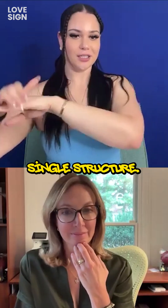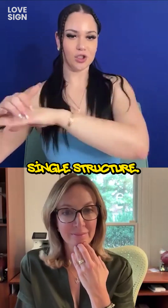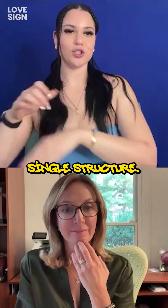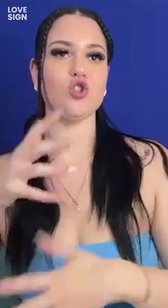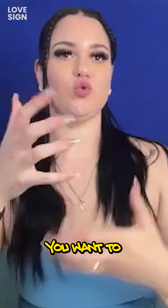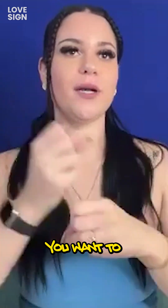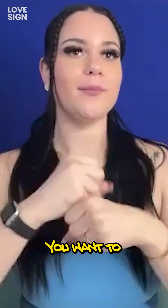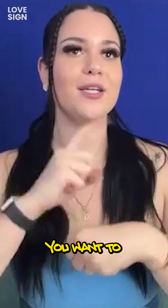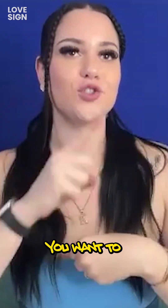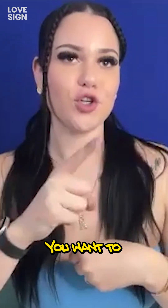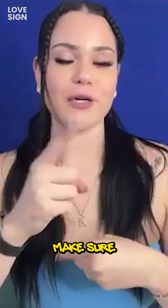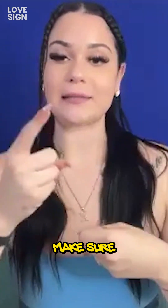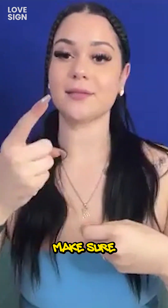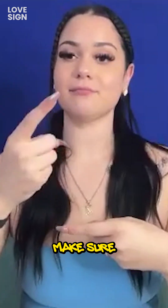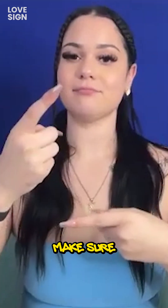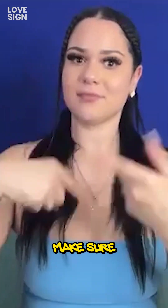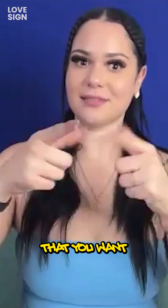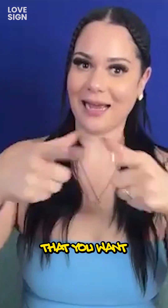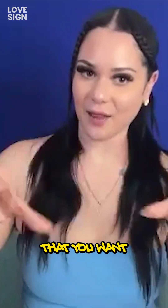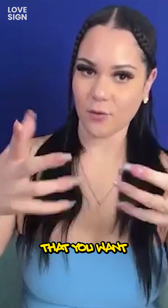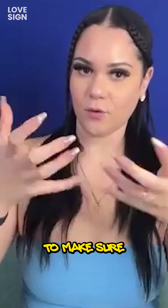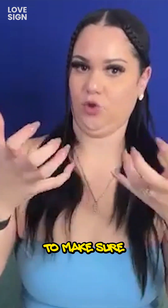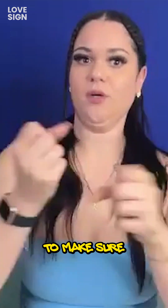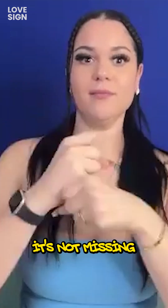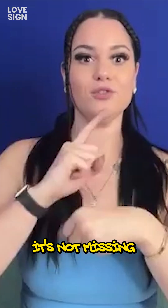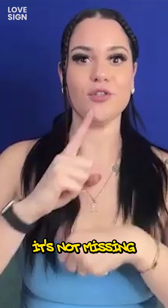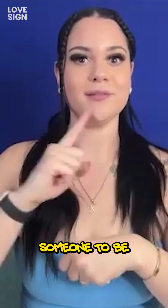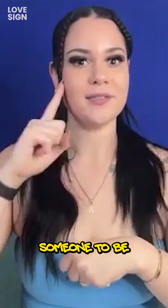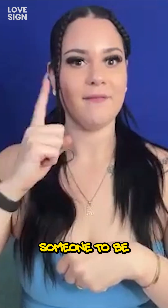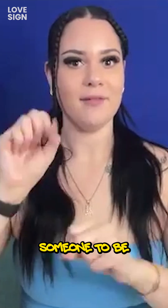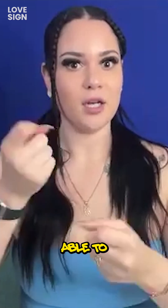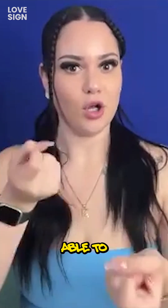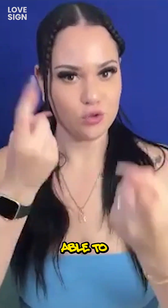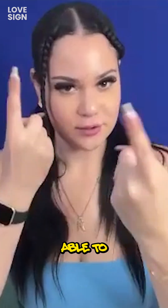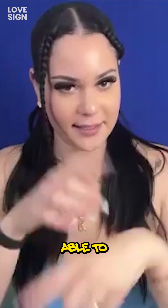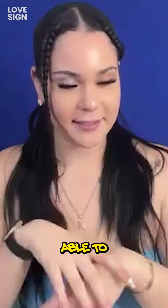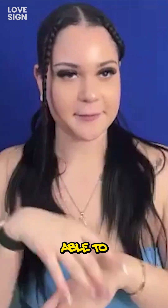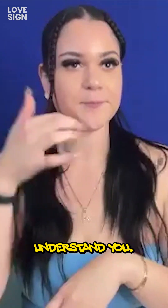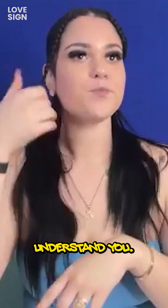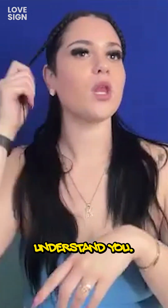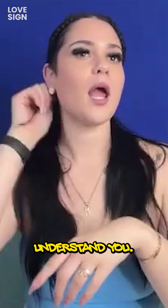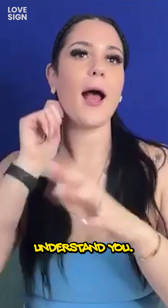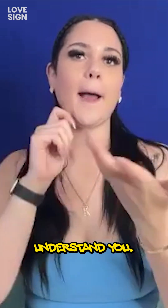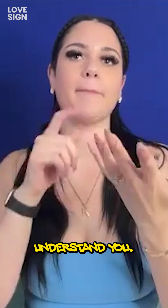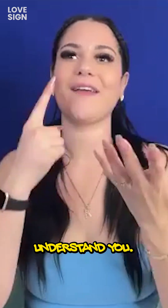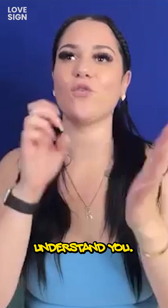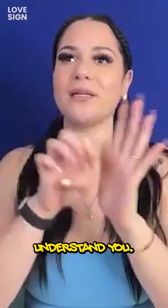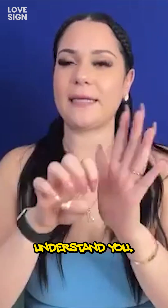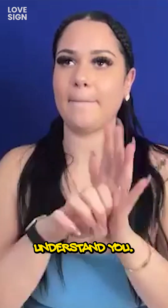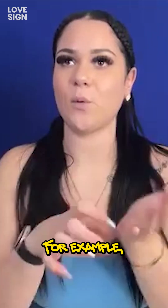like an English structure, and you're looking like a robot. You want to make sure that you're using sign language. You want to make sure that the deaf are able to understand